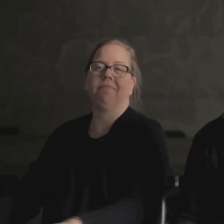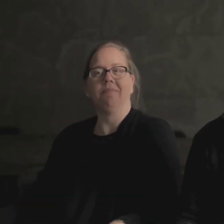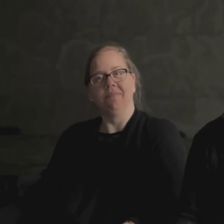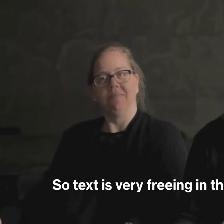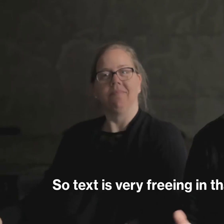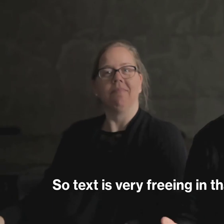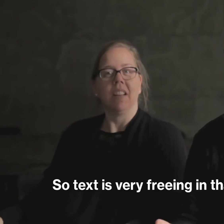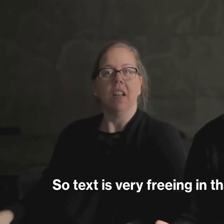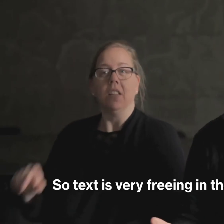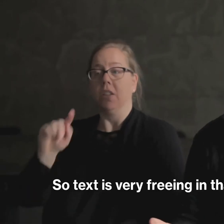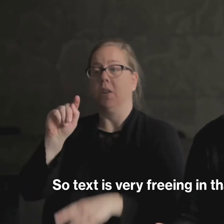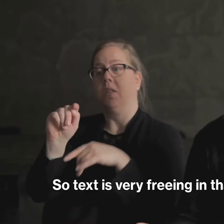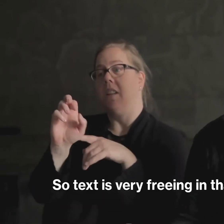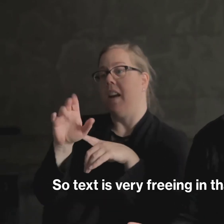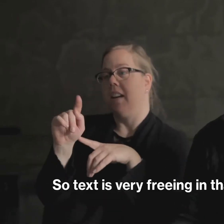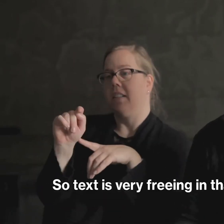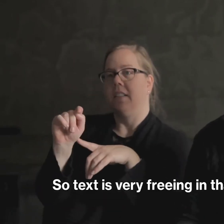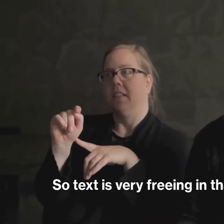So text is very freeing in that regard.